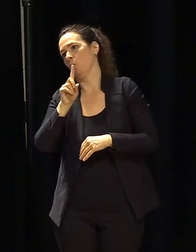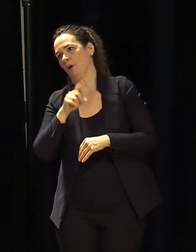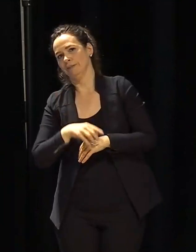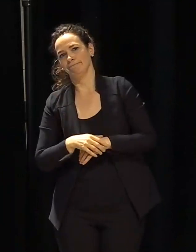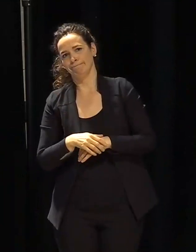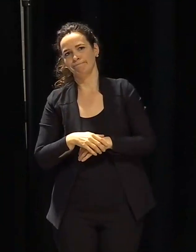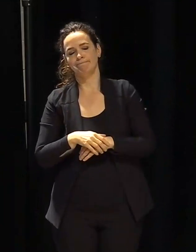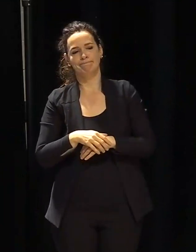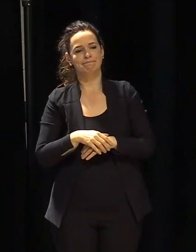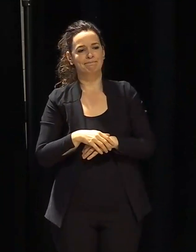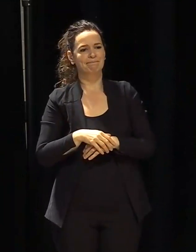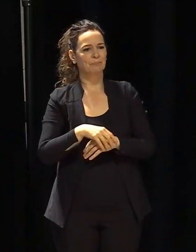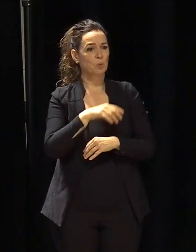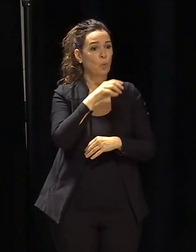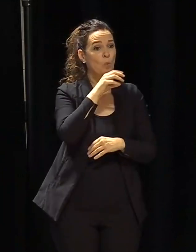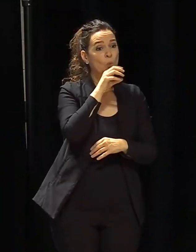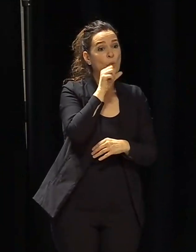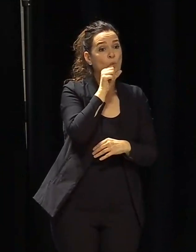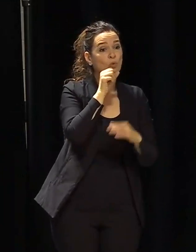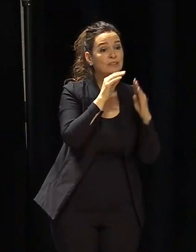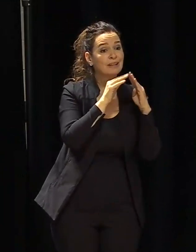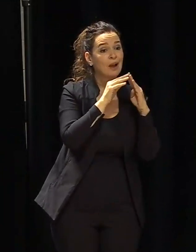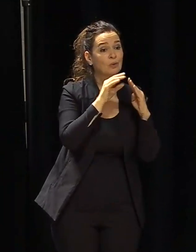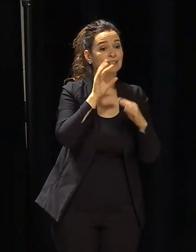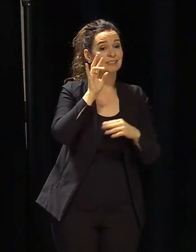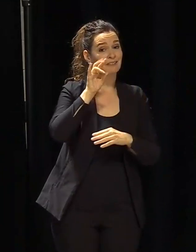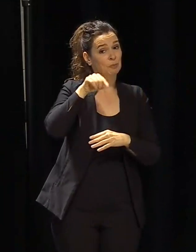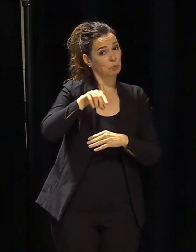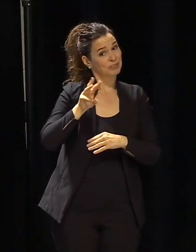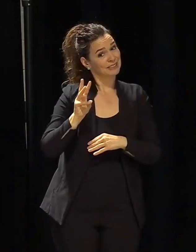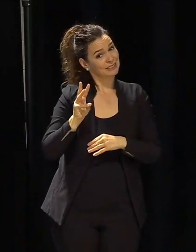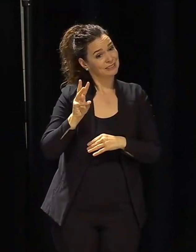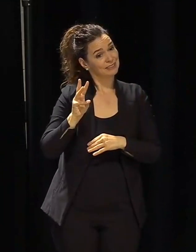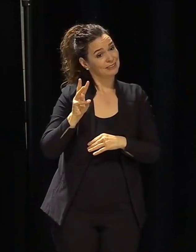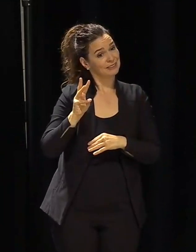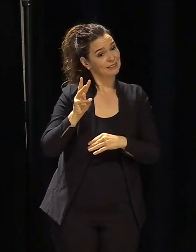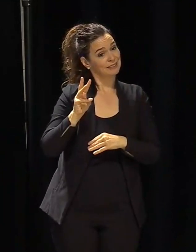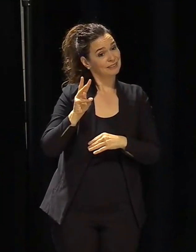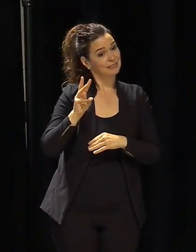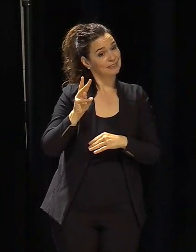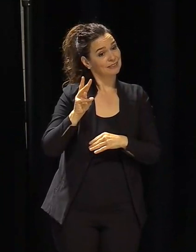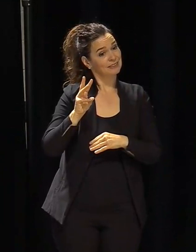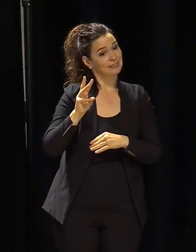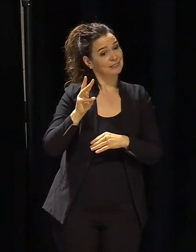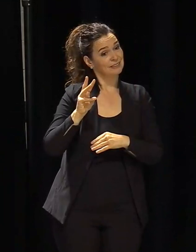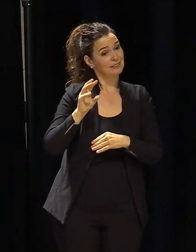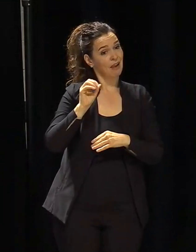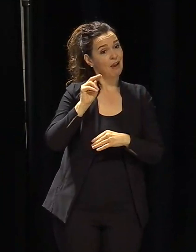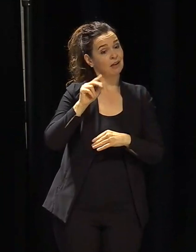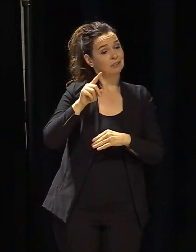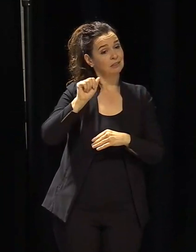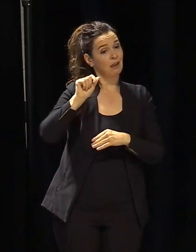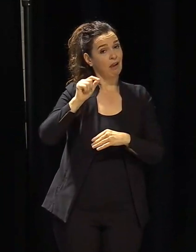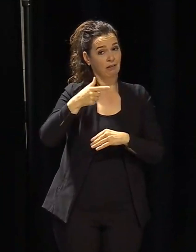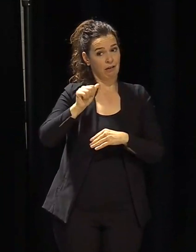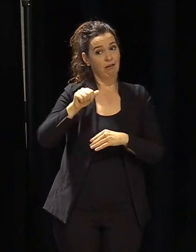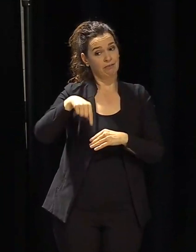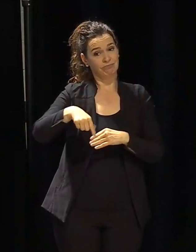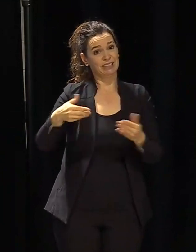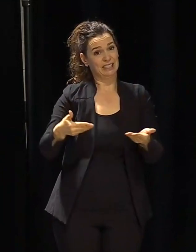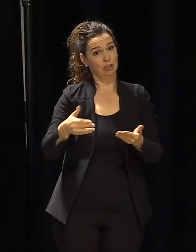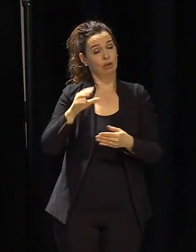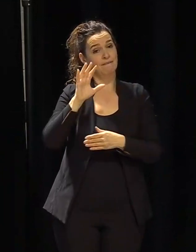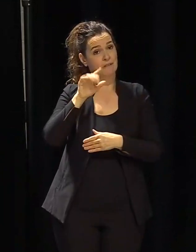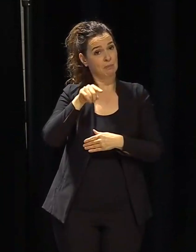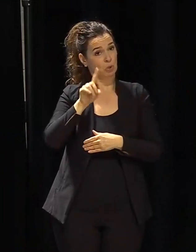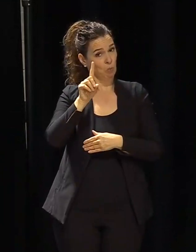Hudson Valley, 7.6. And then Onondaga County, 5.1. So when you look at where we are compared to our